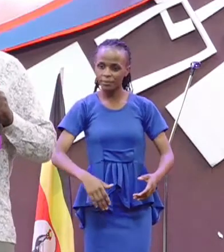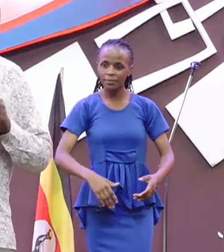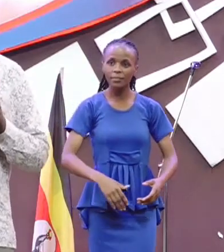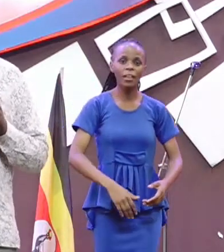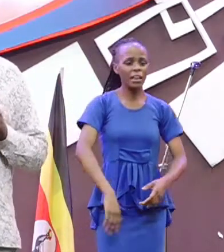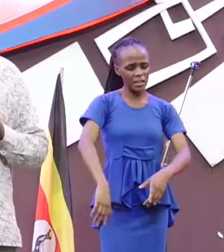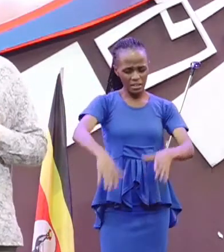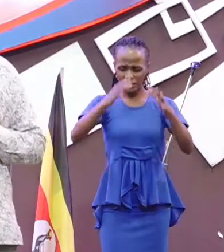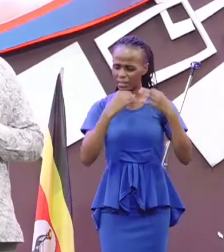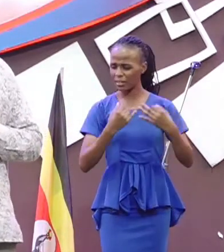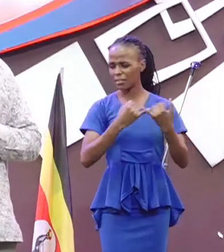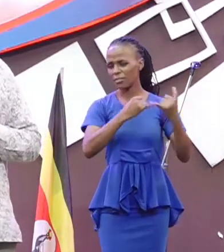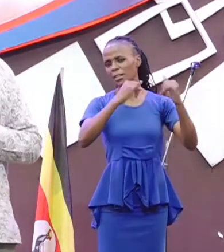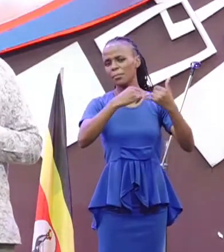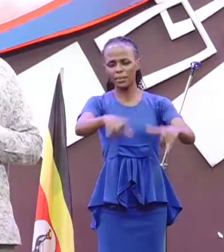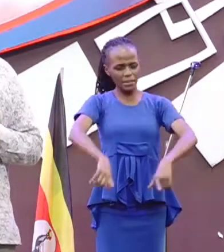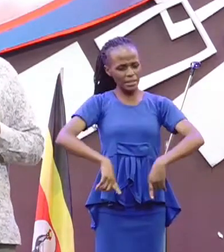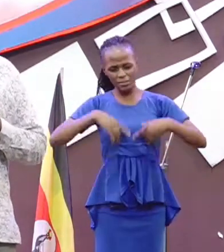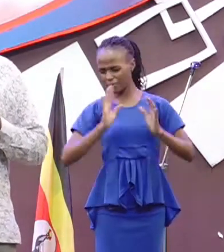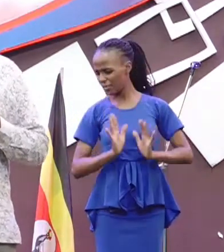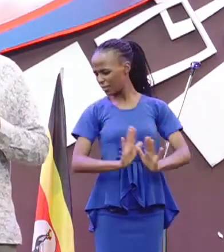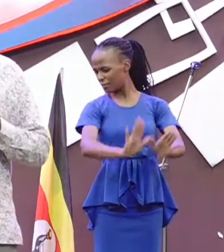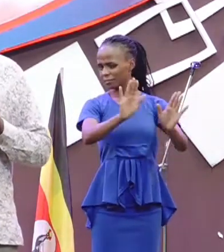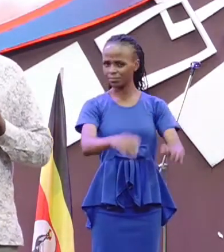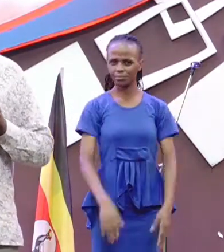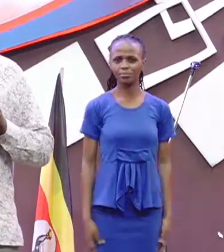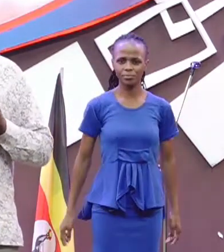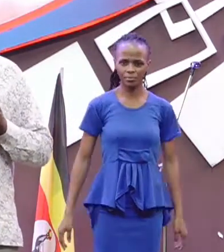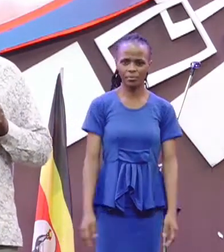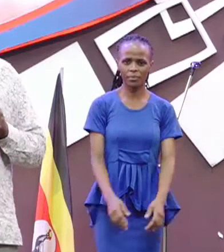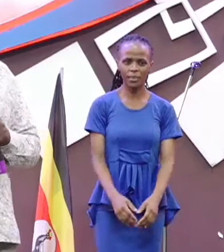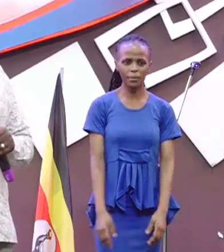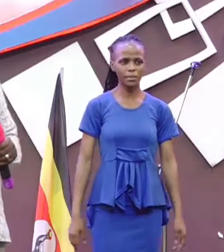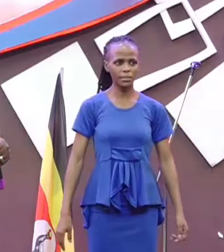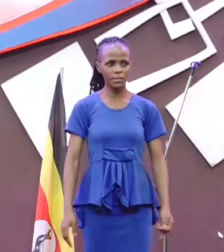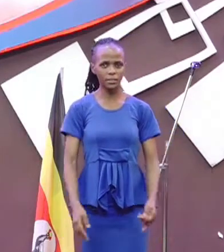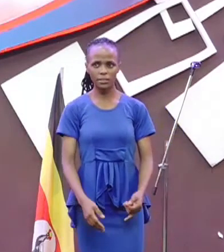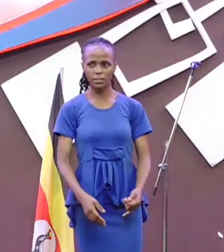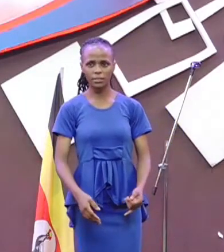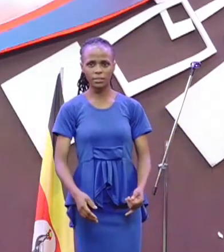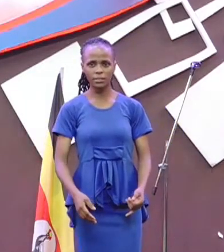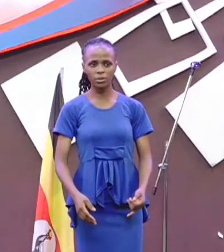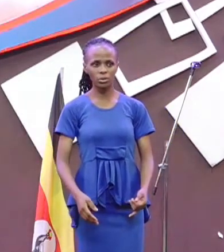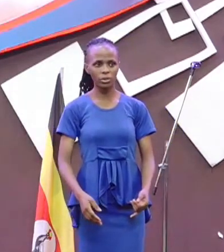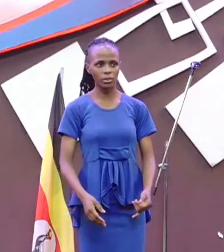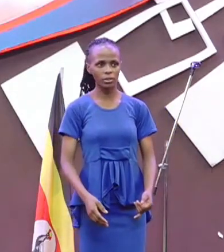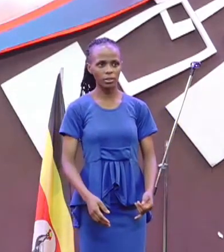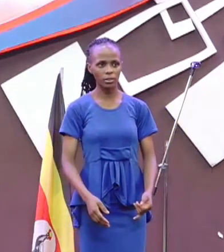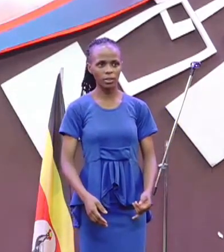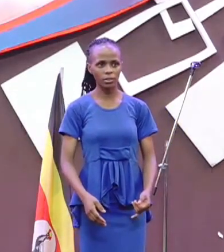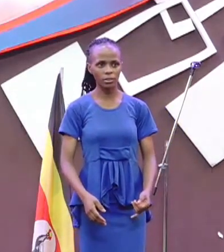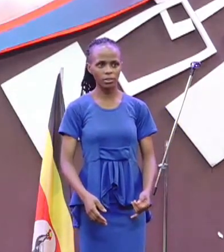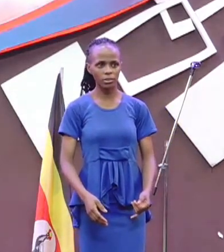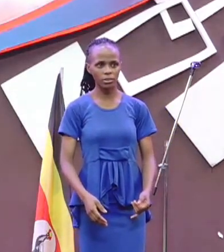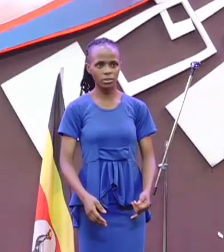nurtured. Live the life of a person who is uncontrollable.